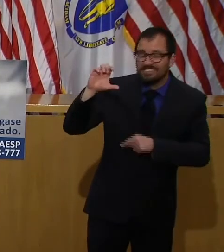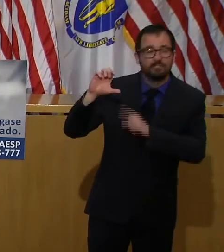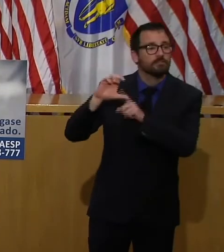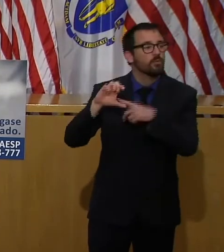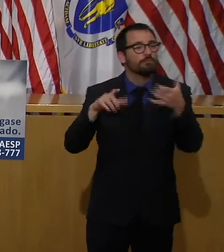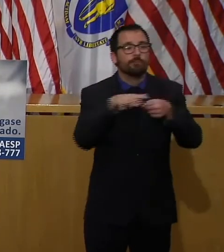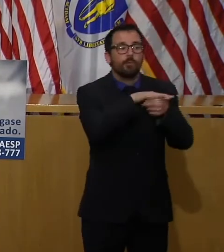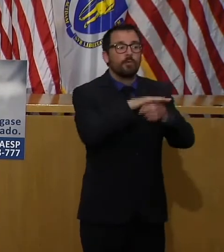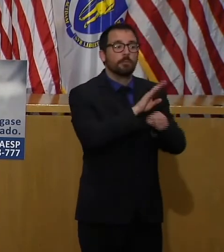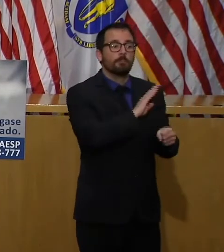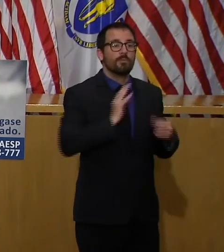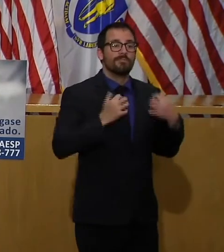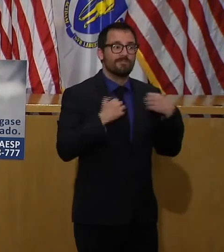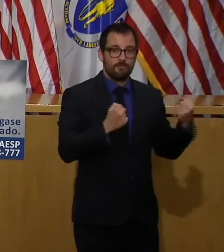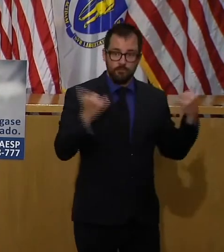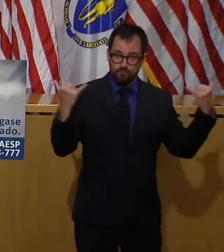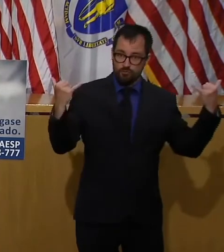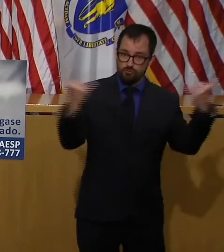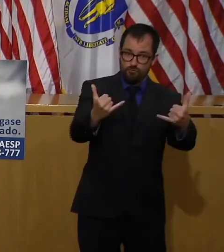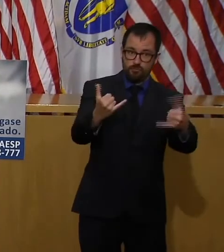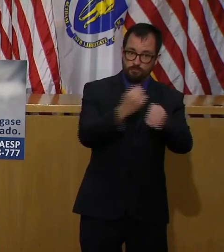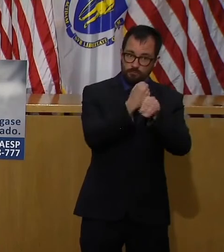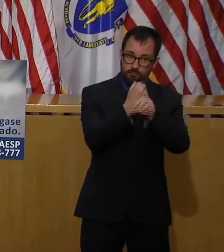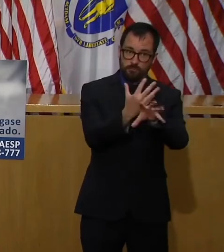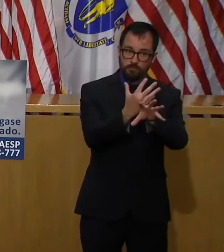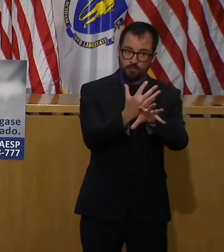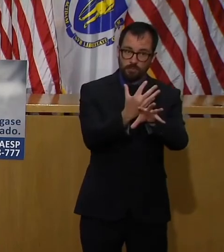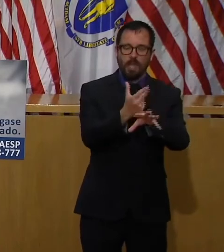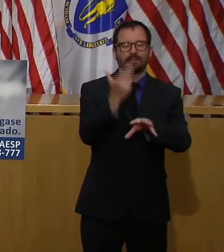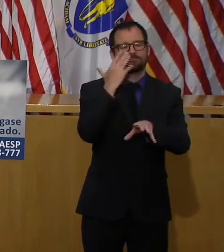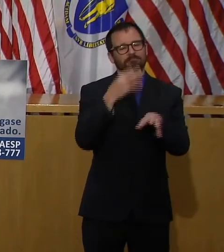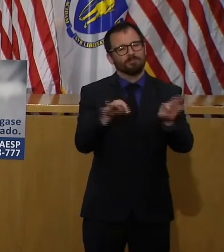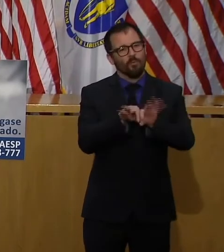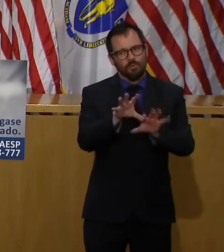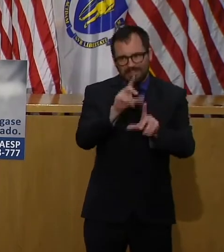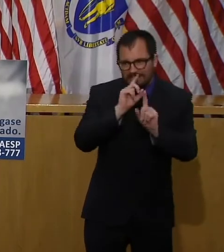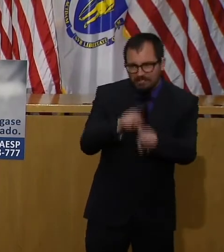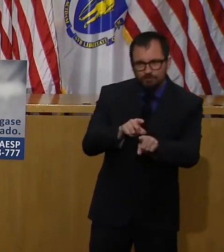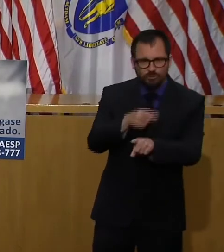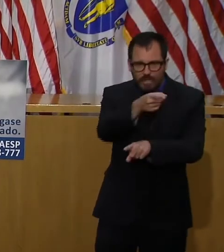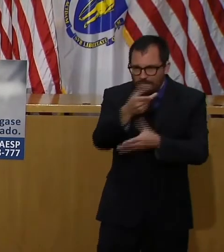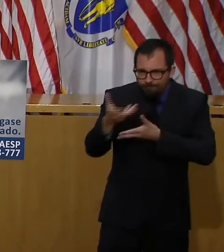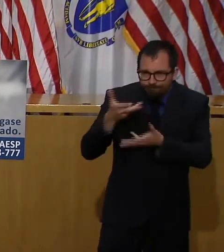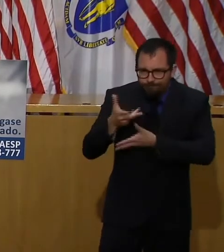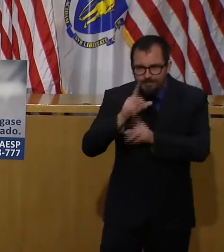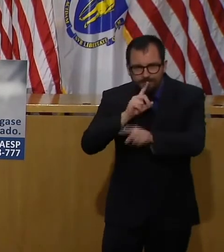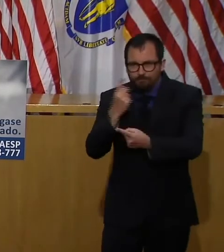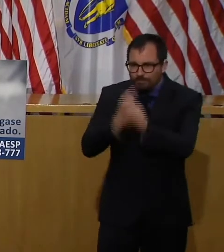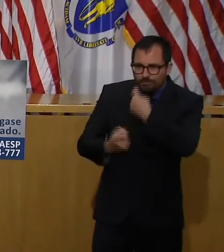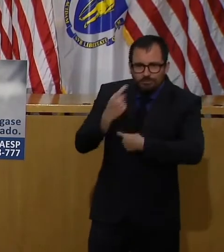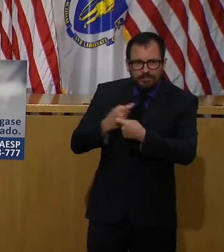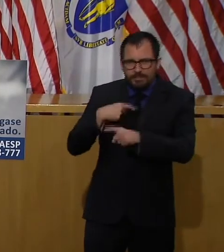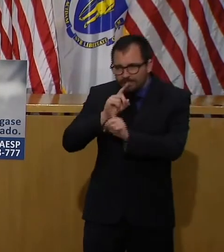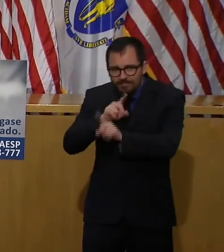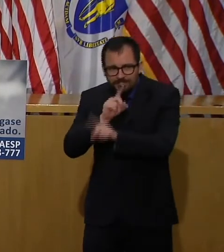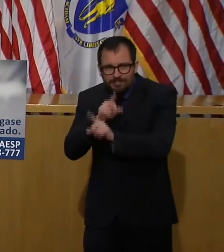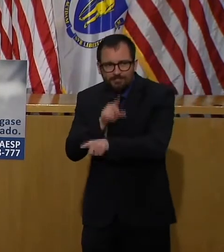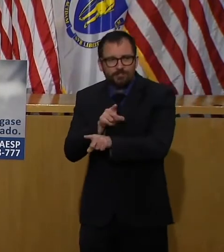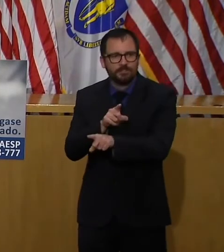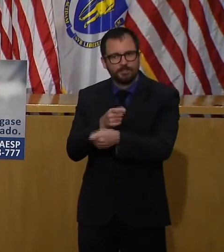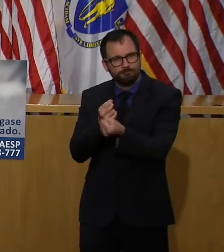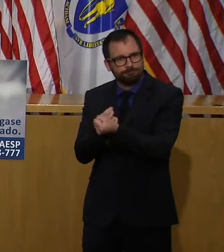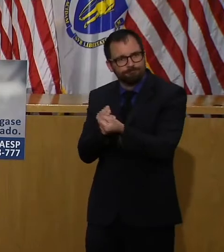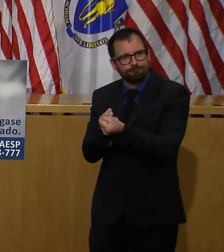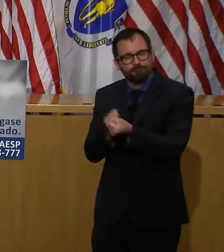dominant call to action. The languages include messages in English, Spanish, Portuguese, Chinese, Haitian Creole,